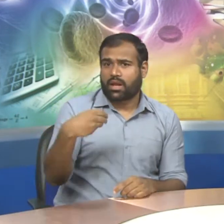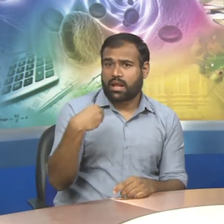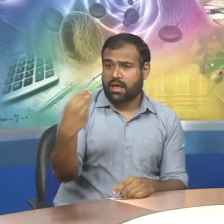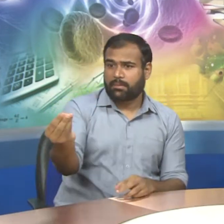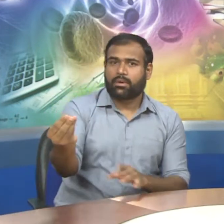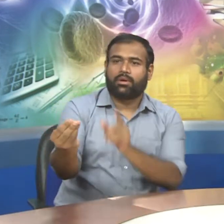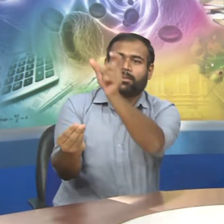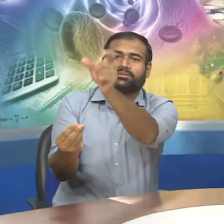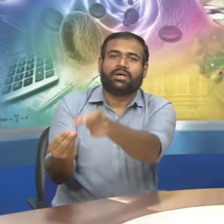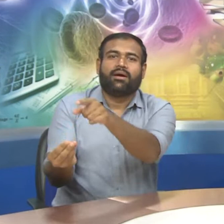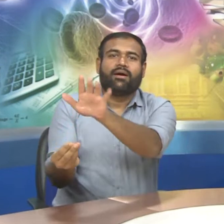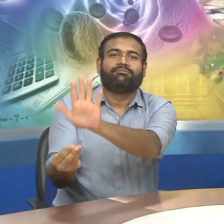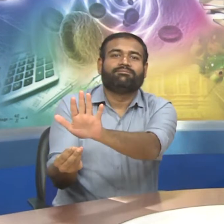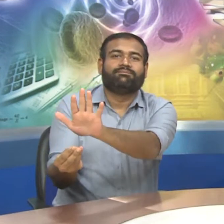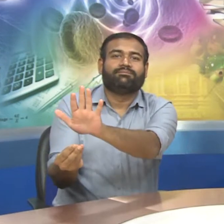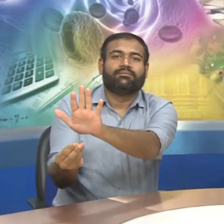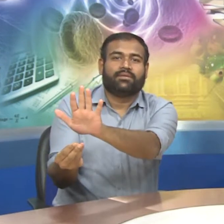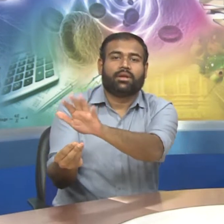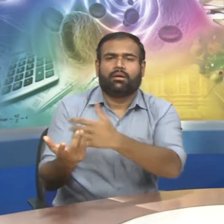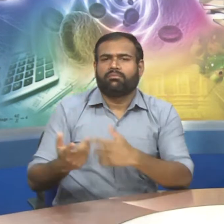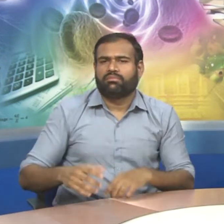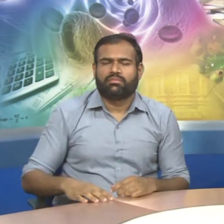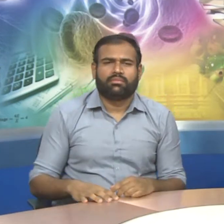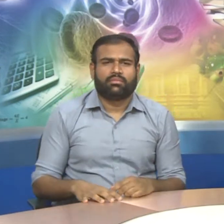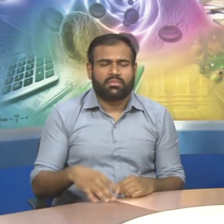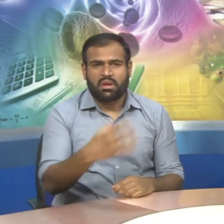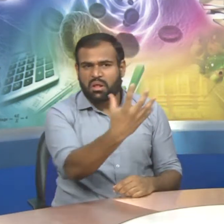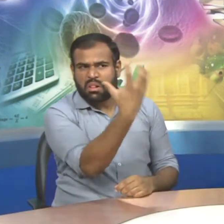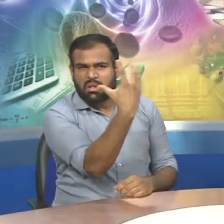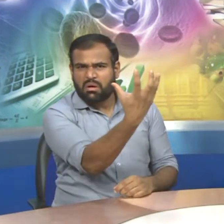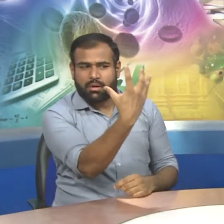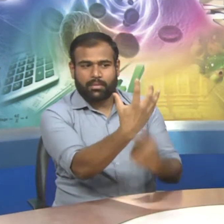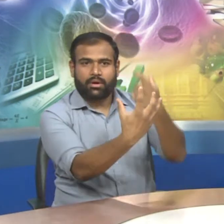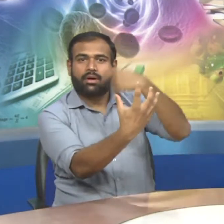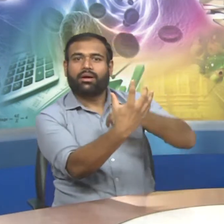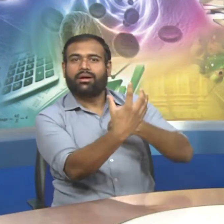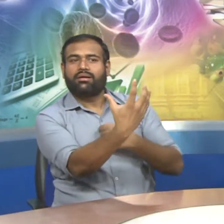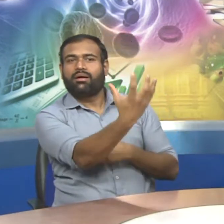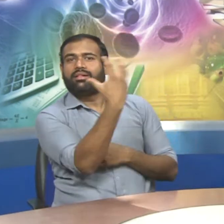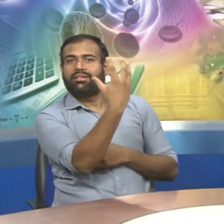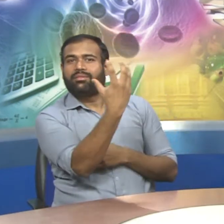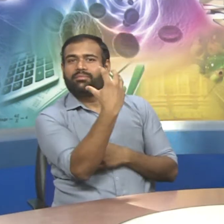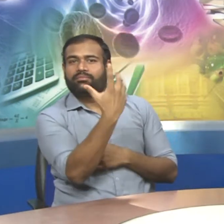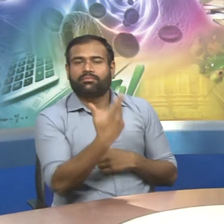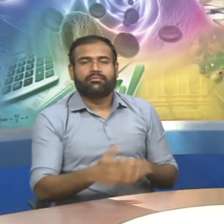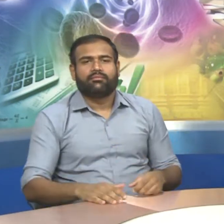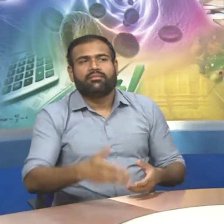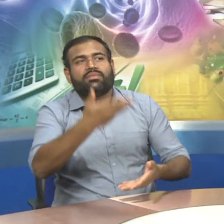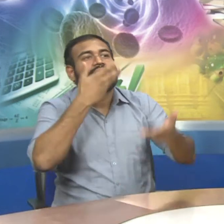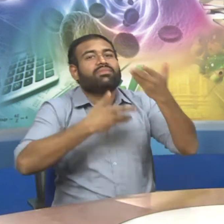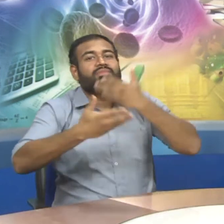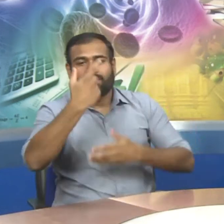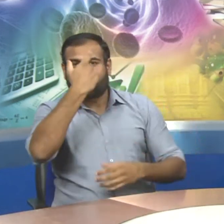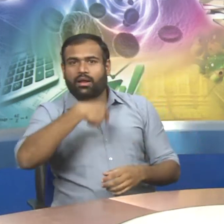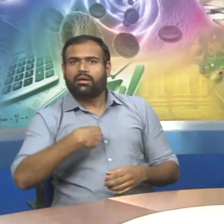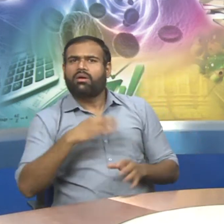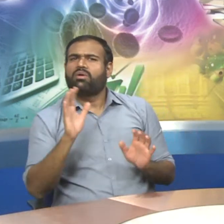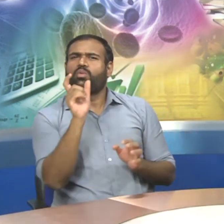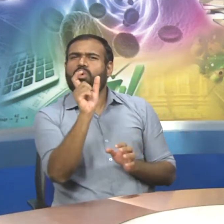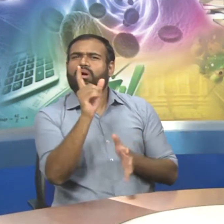I give you or you give me. You scolding me. You teaching